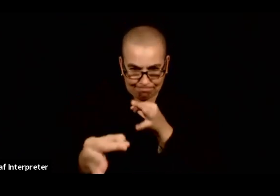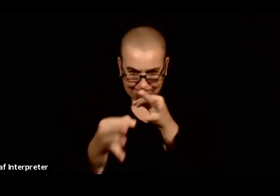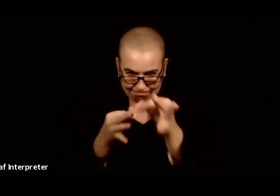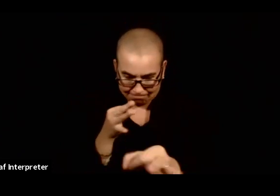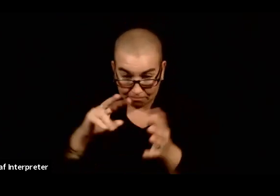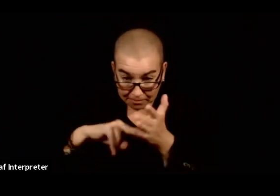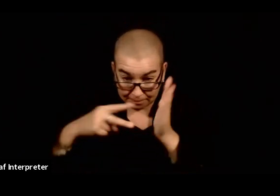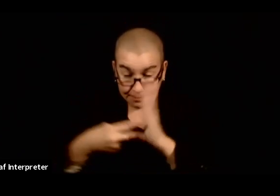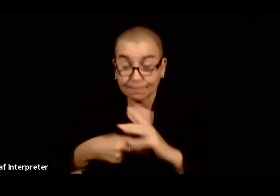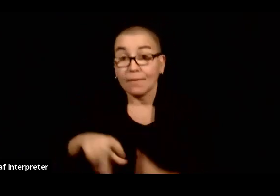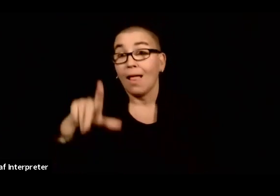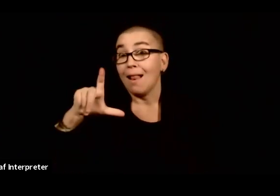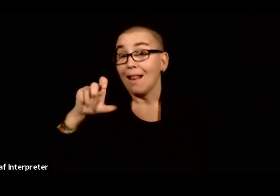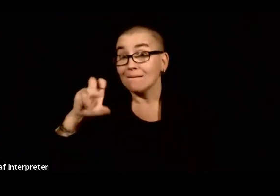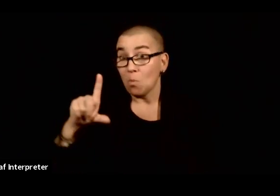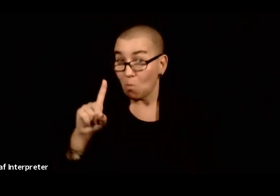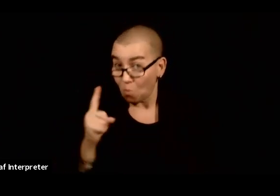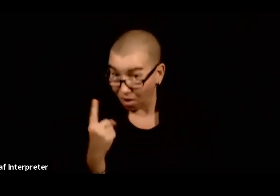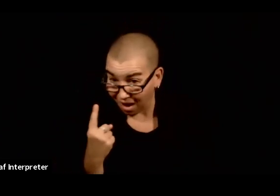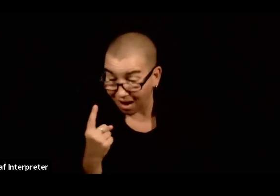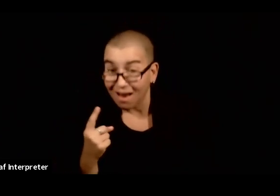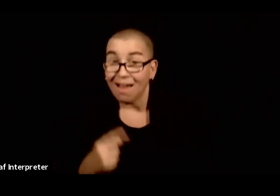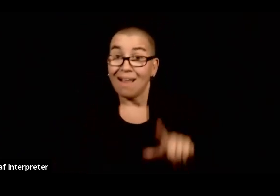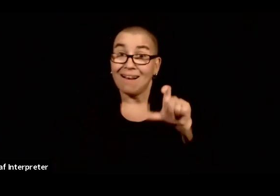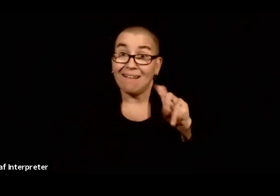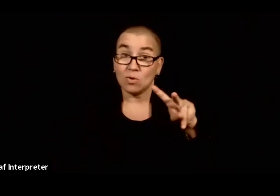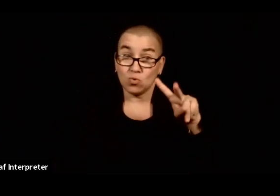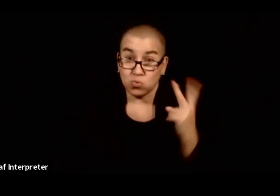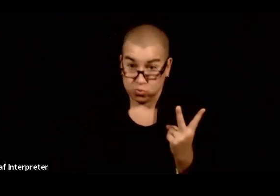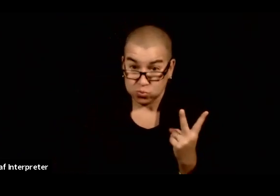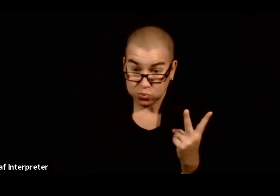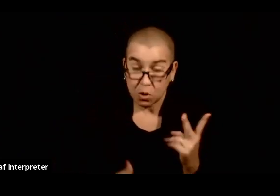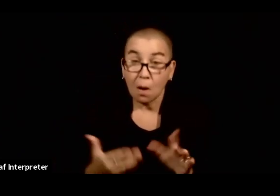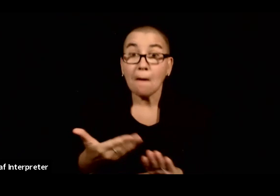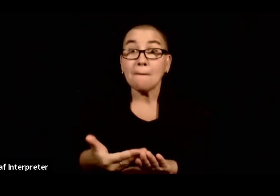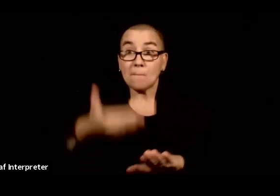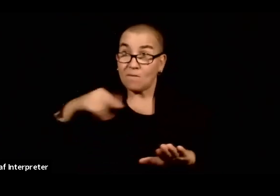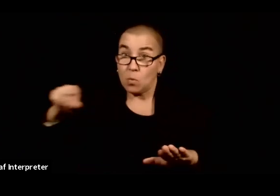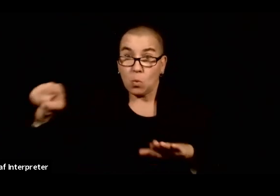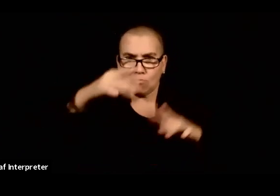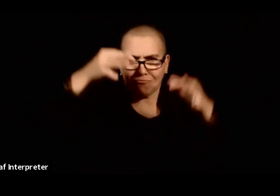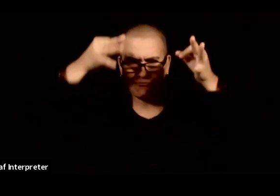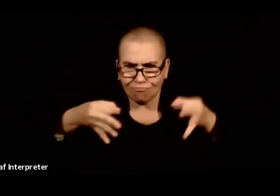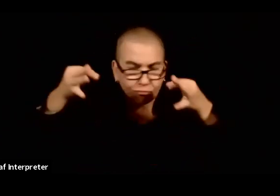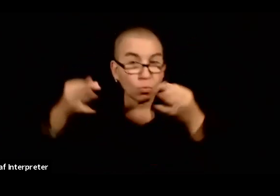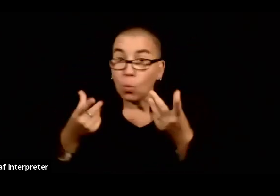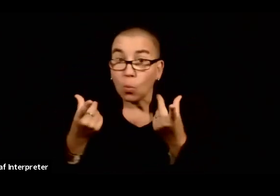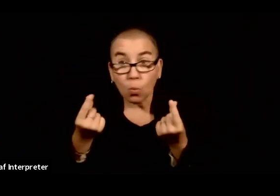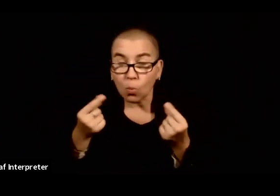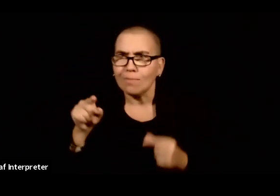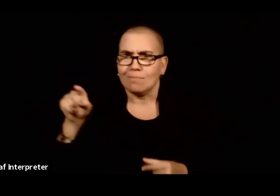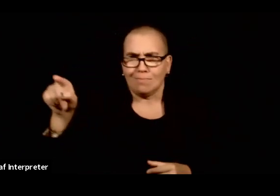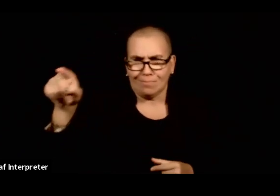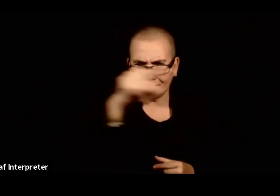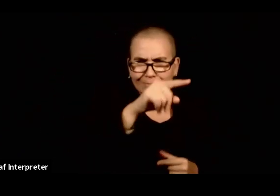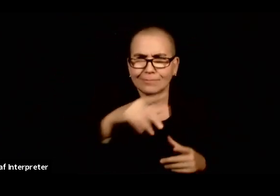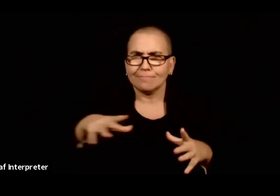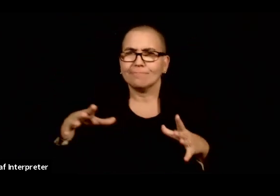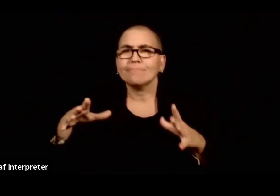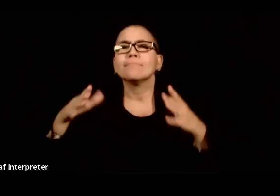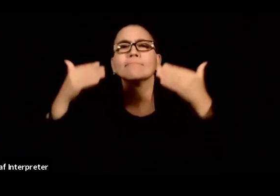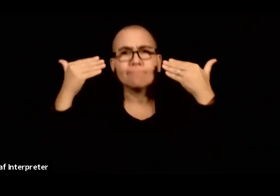the facility certainly are a significant aspect of that. And it also goes just to the preparedness of the